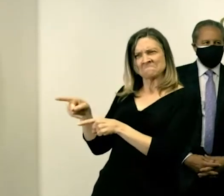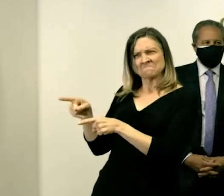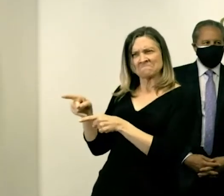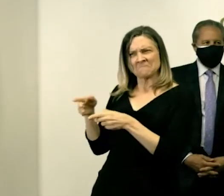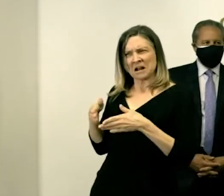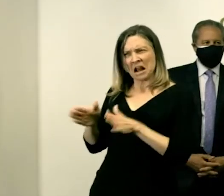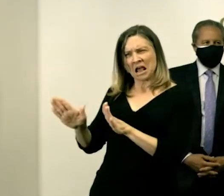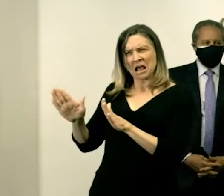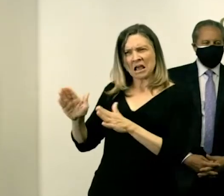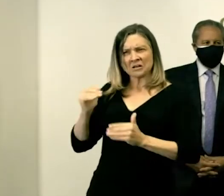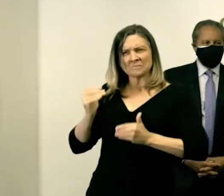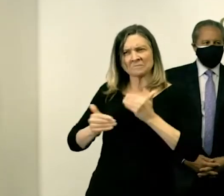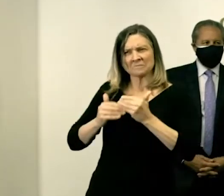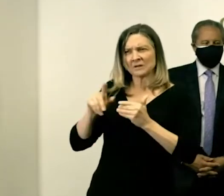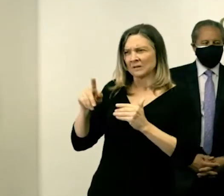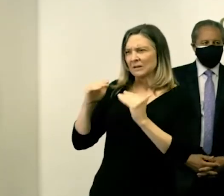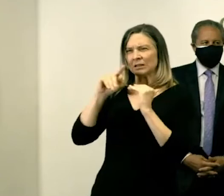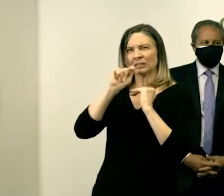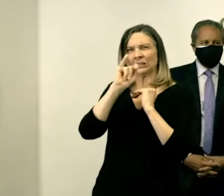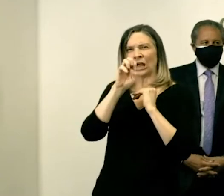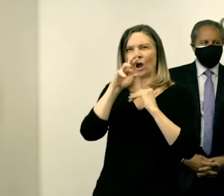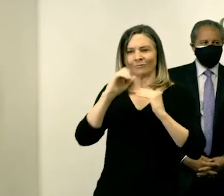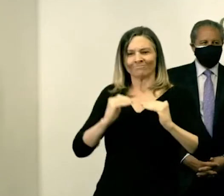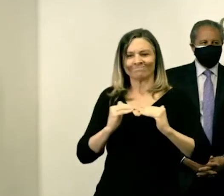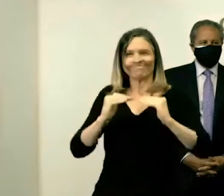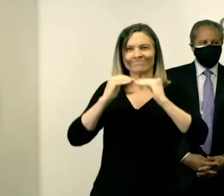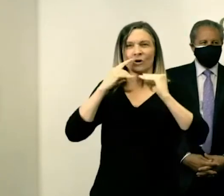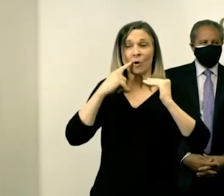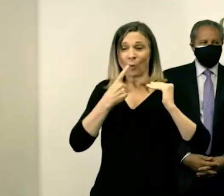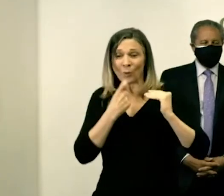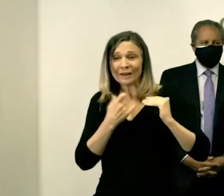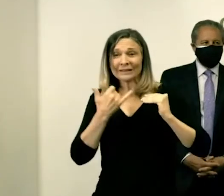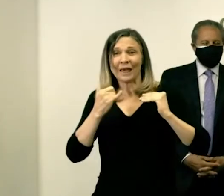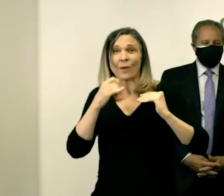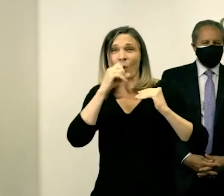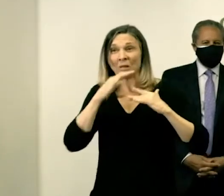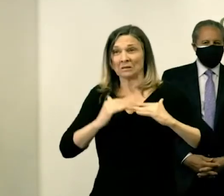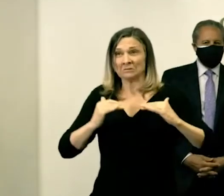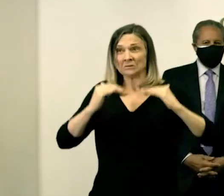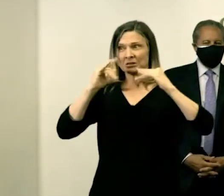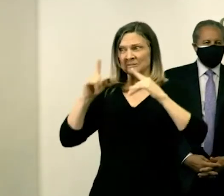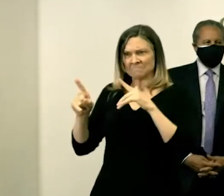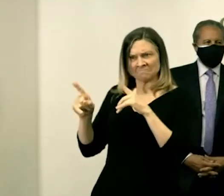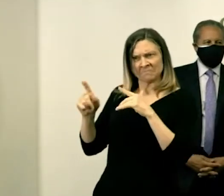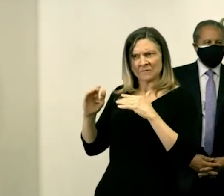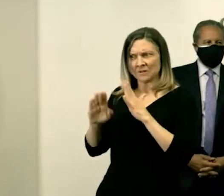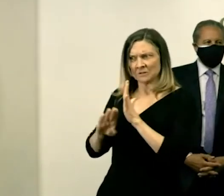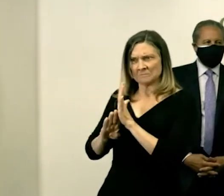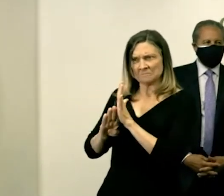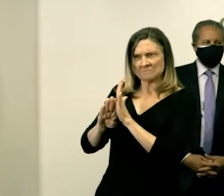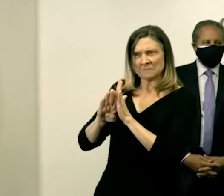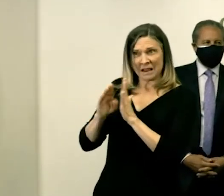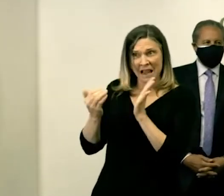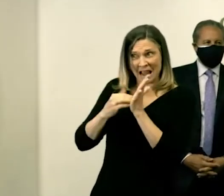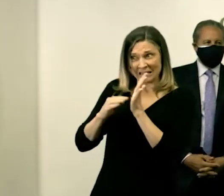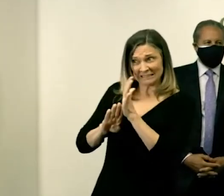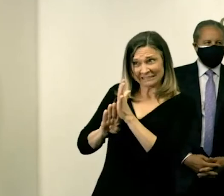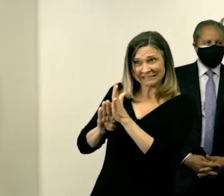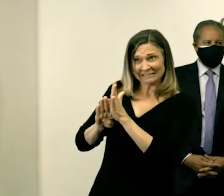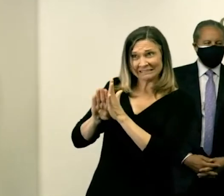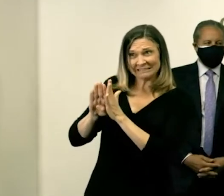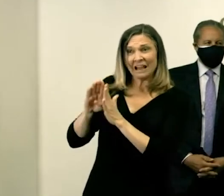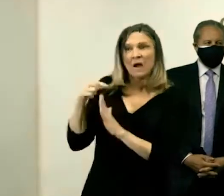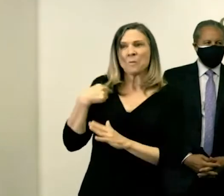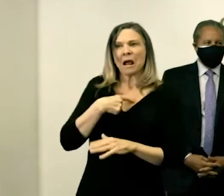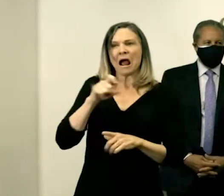through tiers. But again, if we see a disease prevalence and we see these numbers start to go back up the way we framed this, we have the ability to move back.